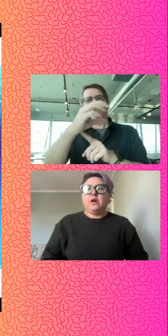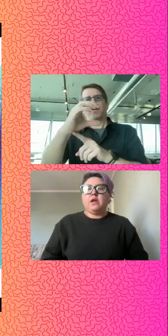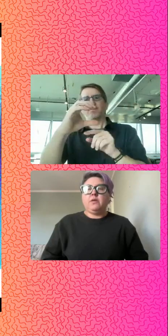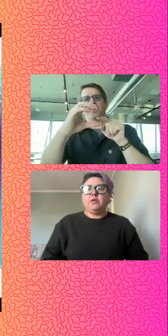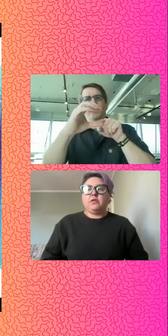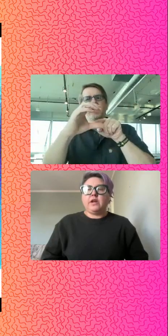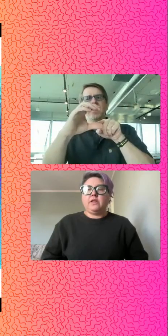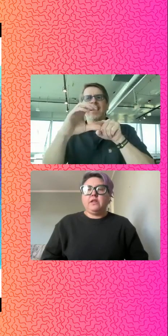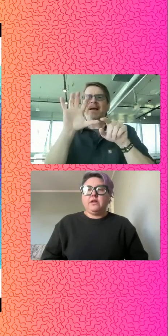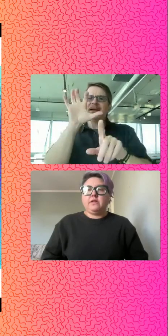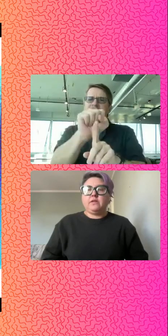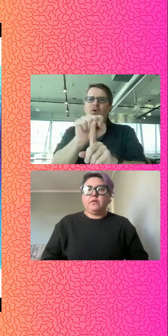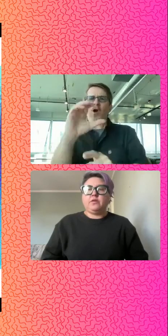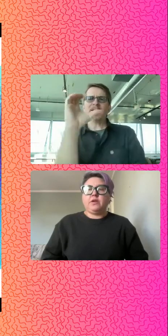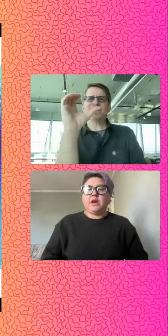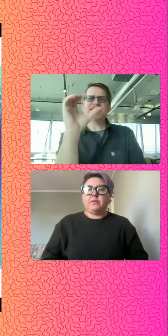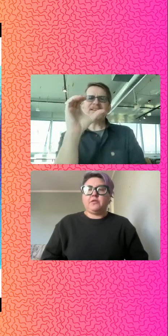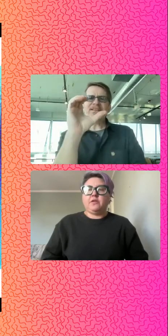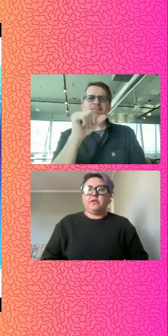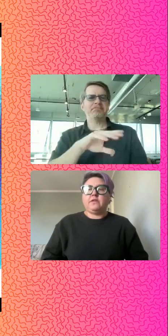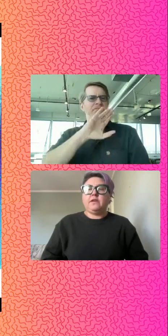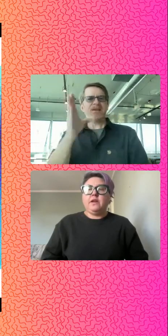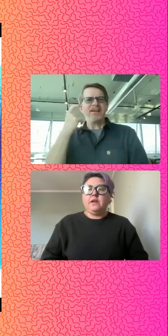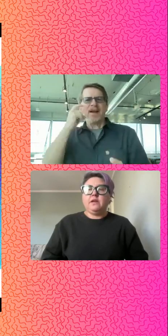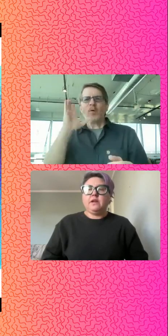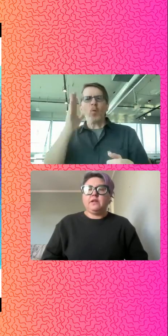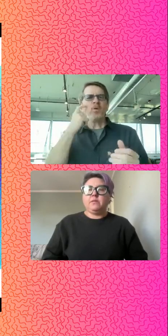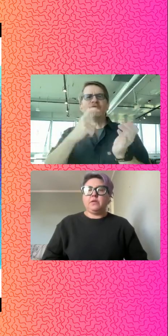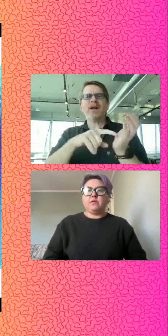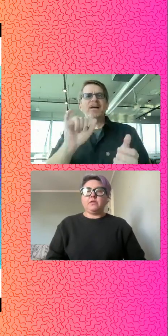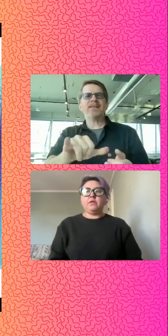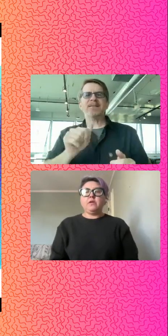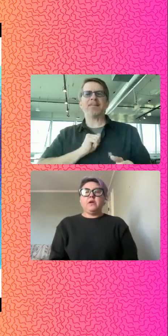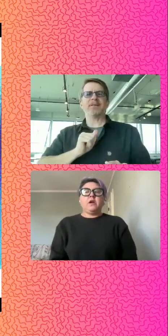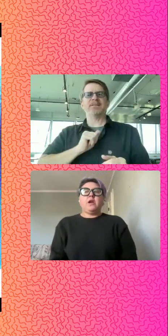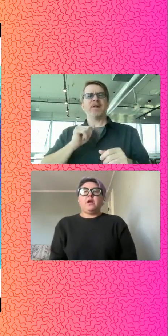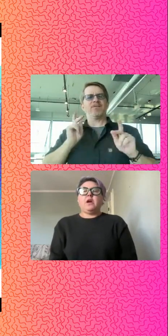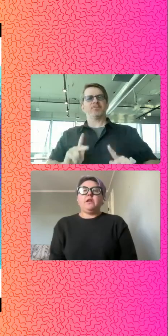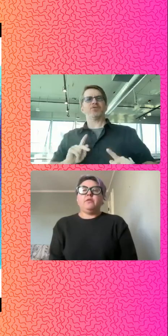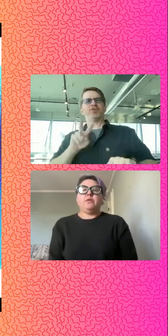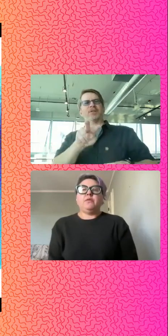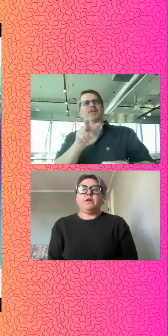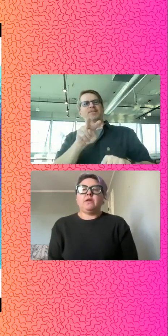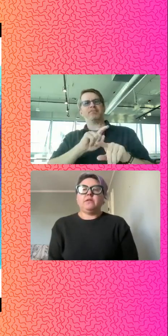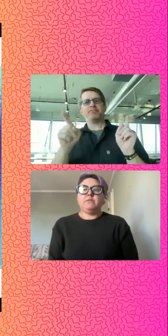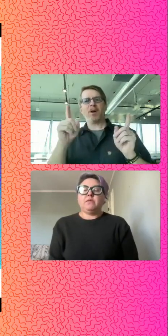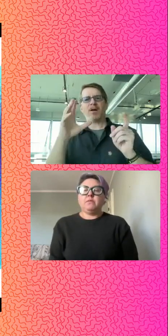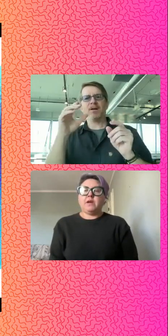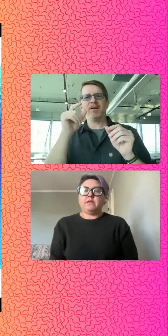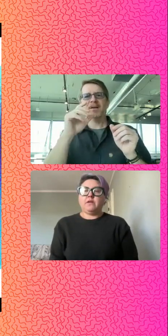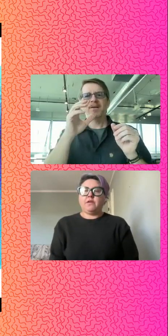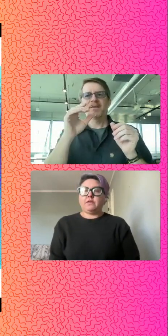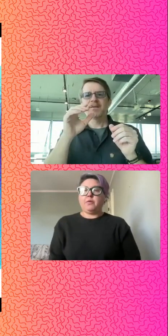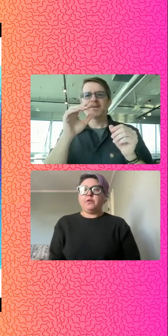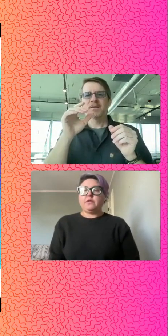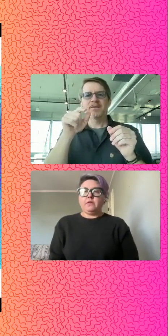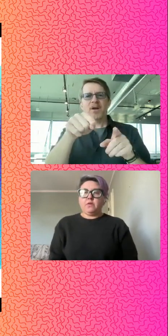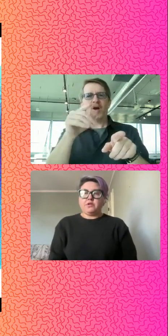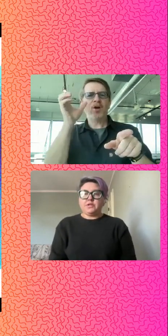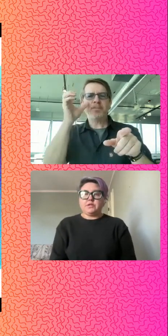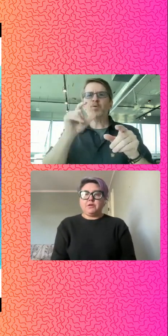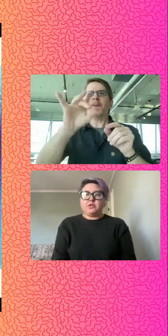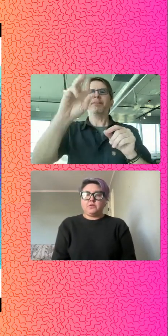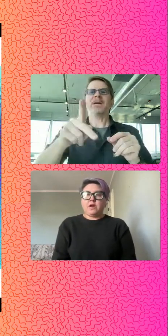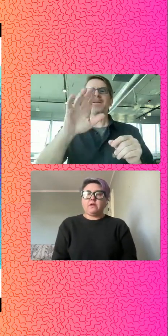O, it would look like this, which would capture a C in the middle. And I never would have recognized myself as a